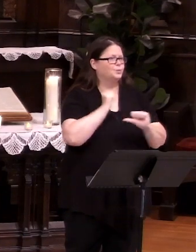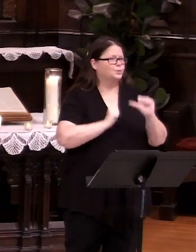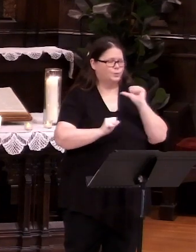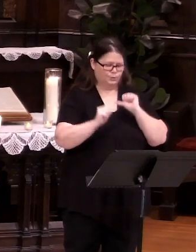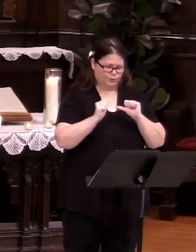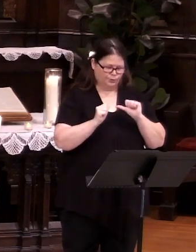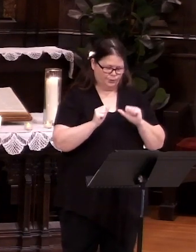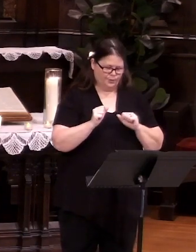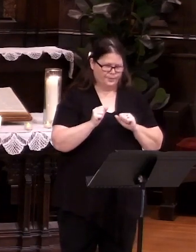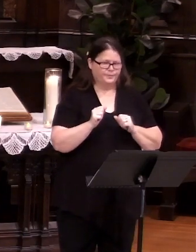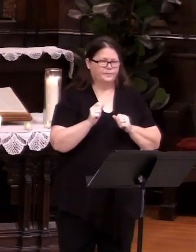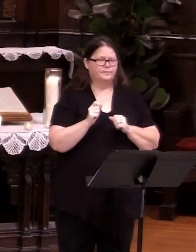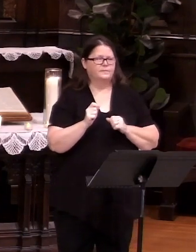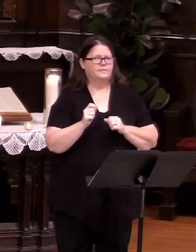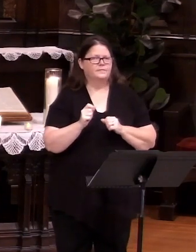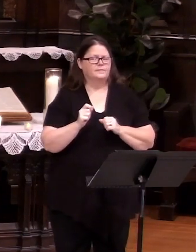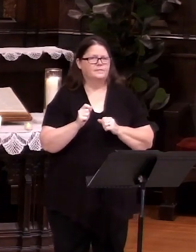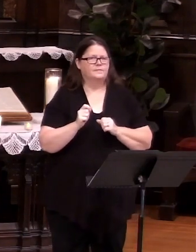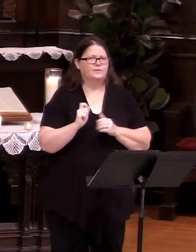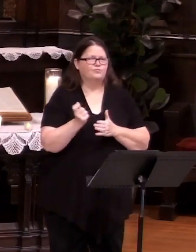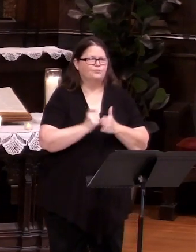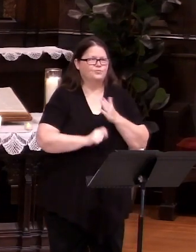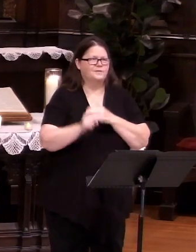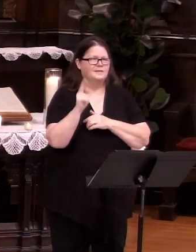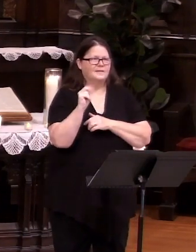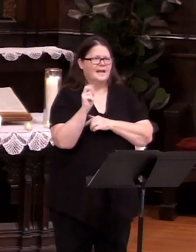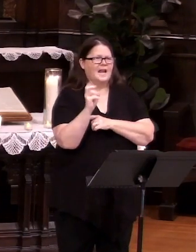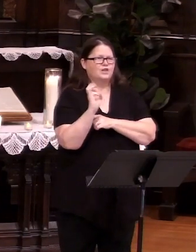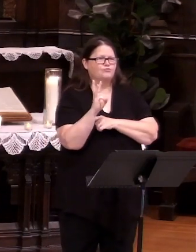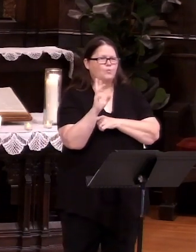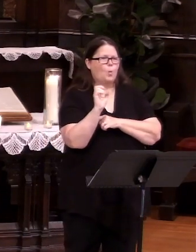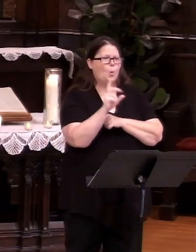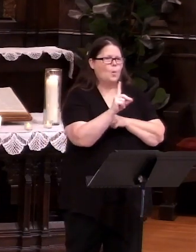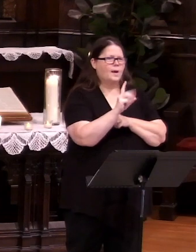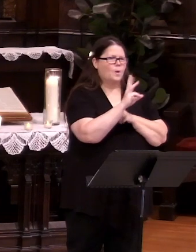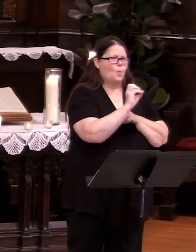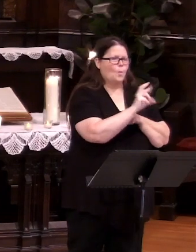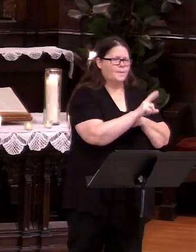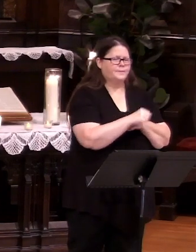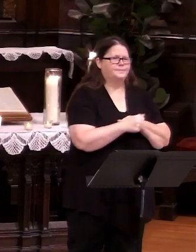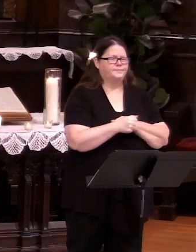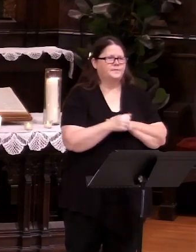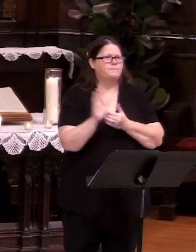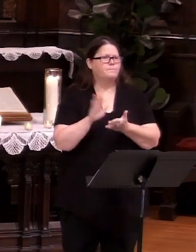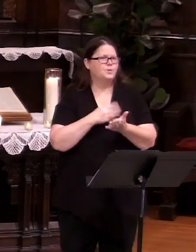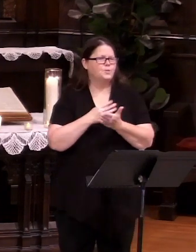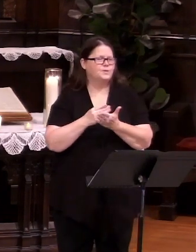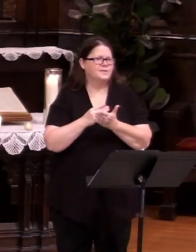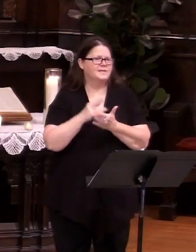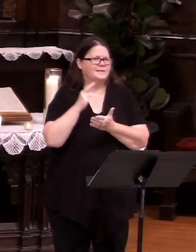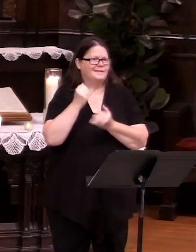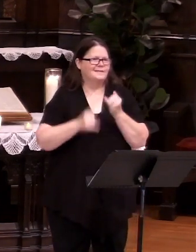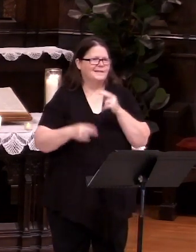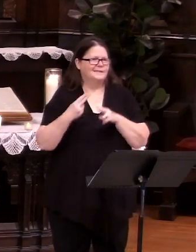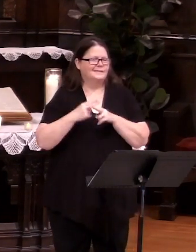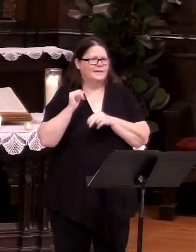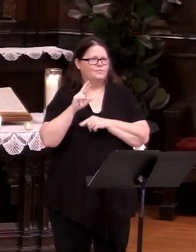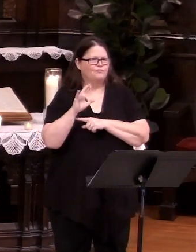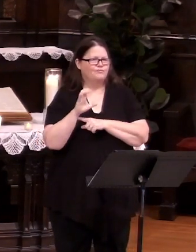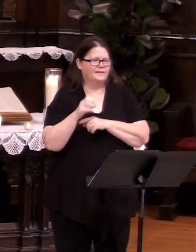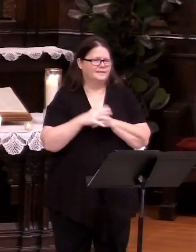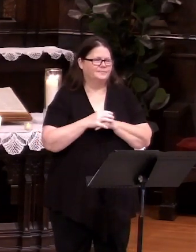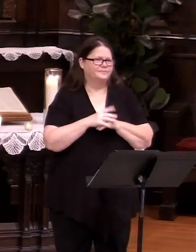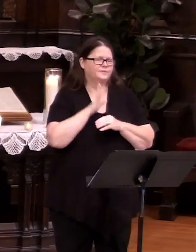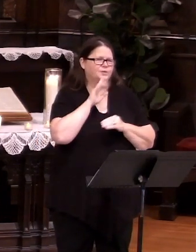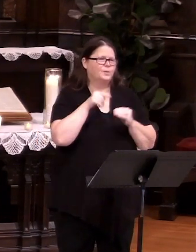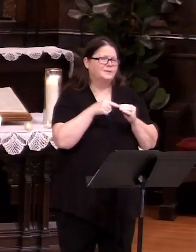Andrew Lloyd Webber with lyrics by Tim Rice. It concentrates on the life of